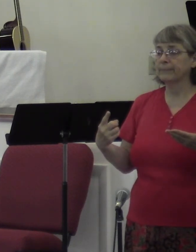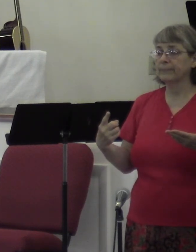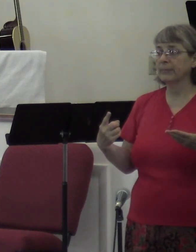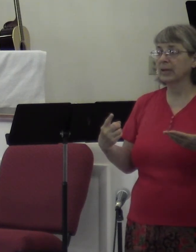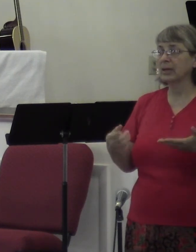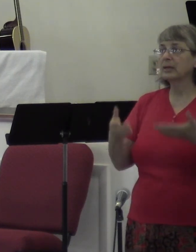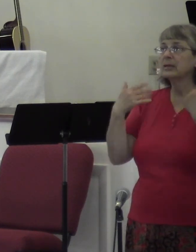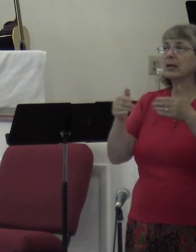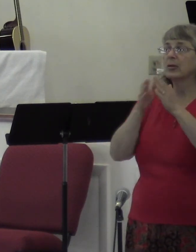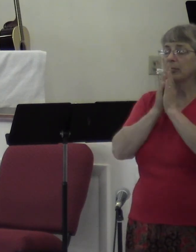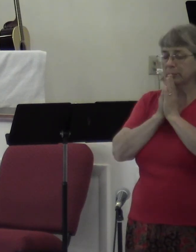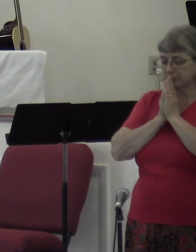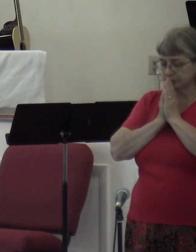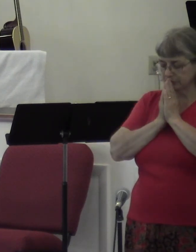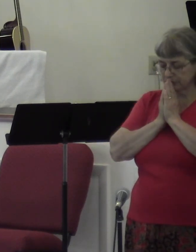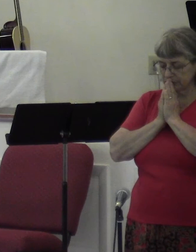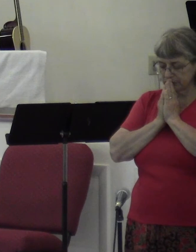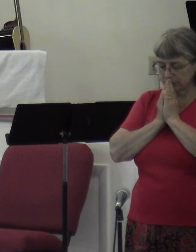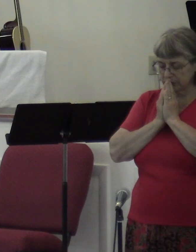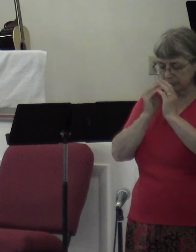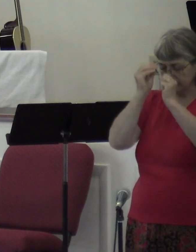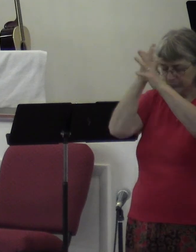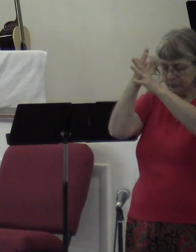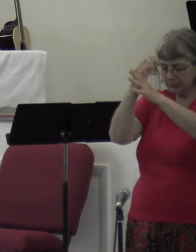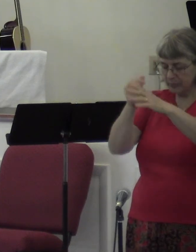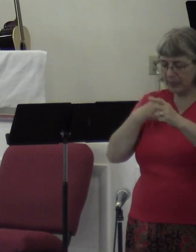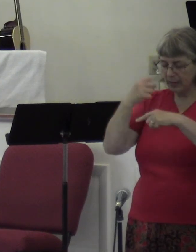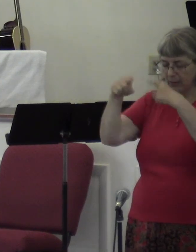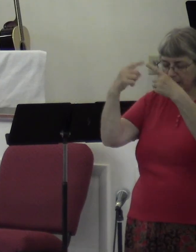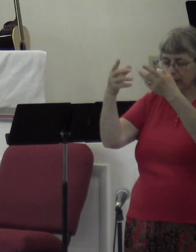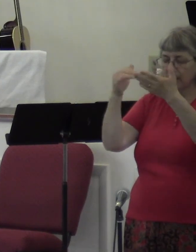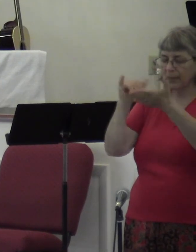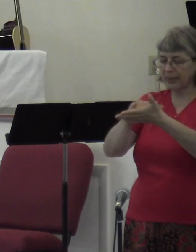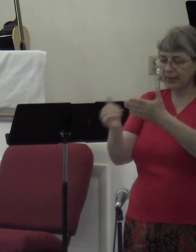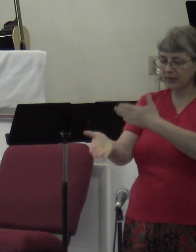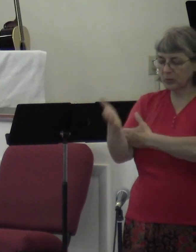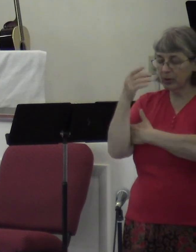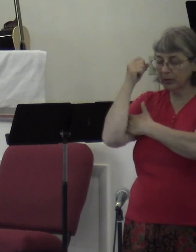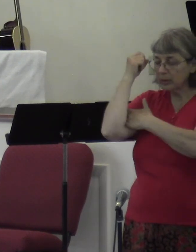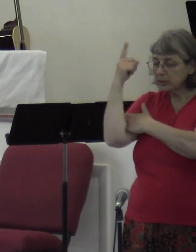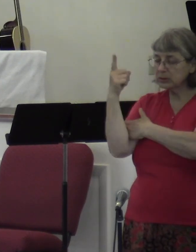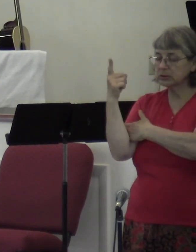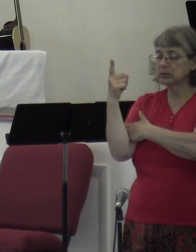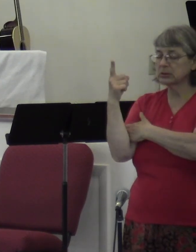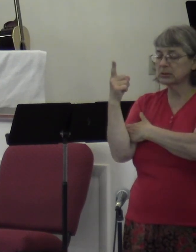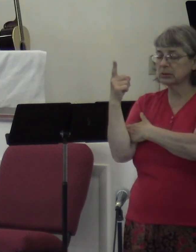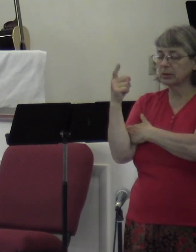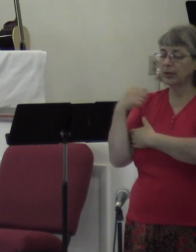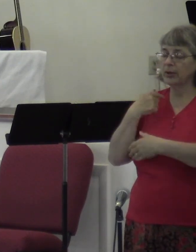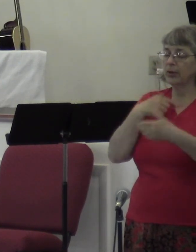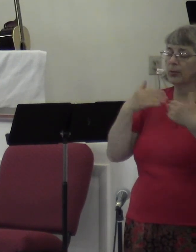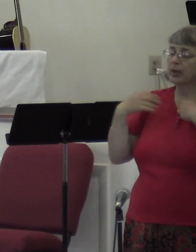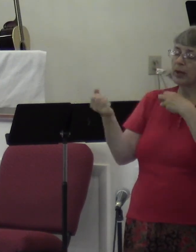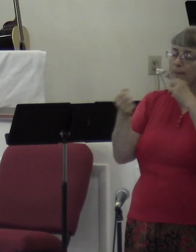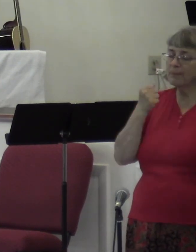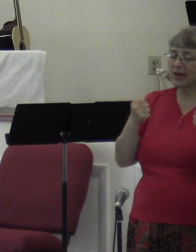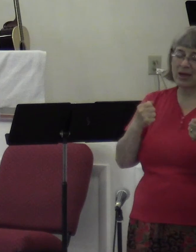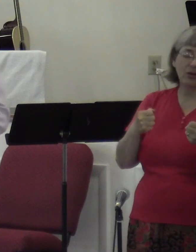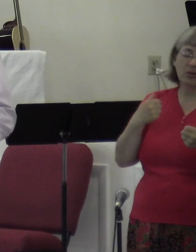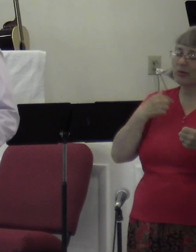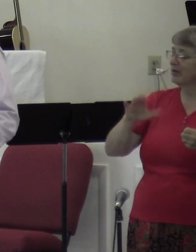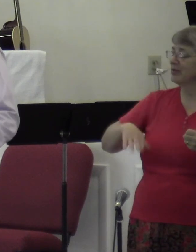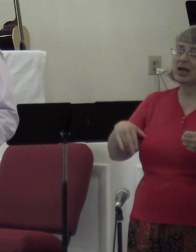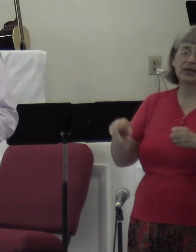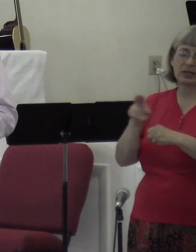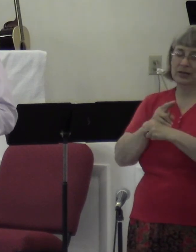Let's pray together. Father, we come here this morning and we realize that we have power that we have not used.